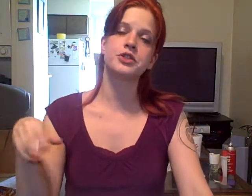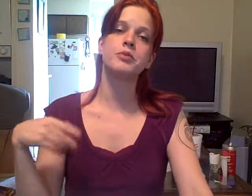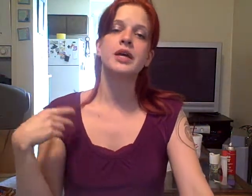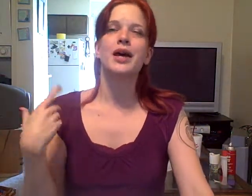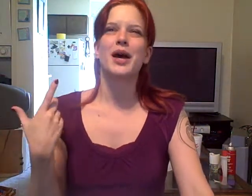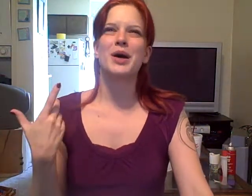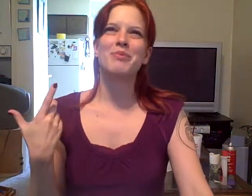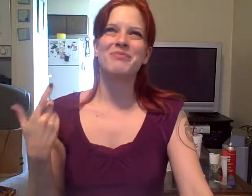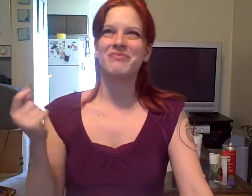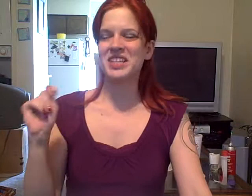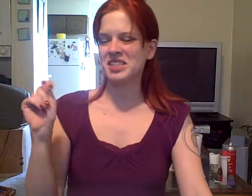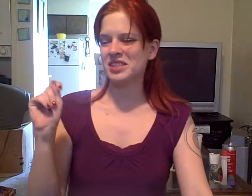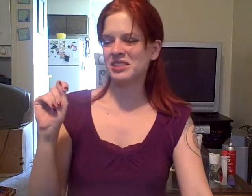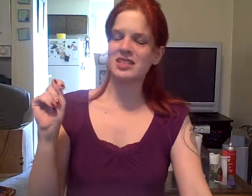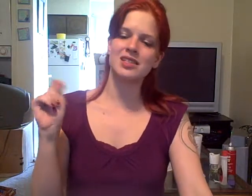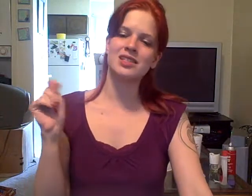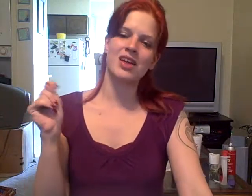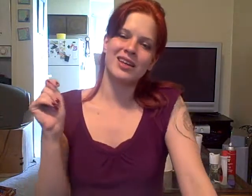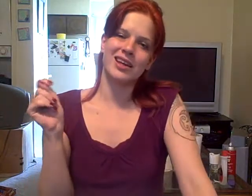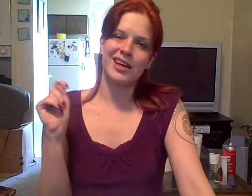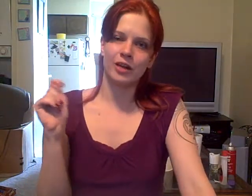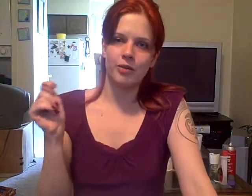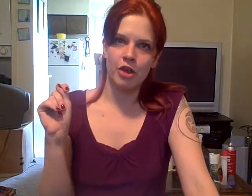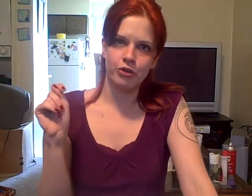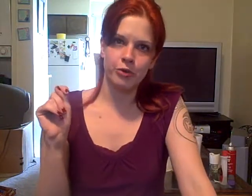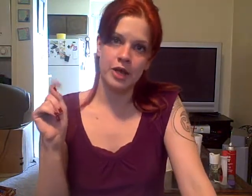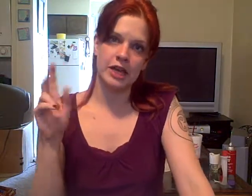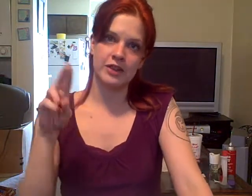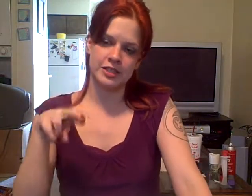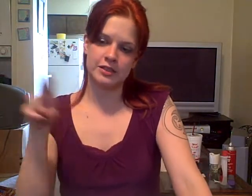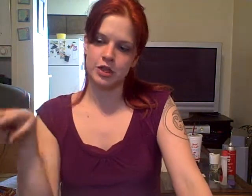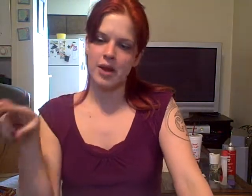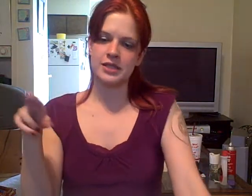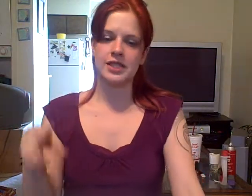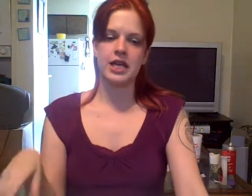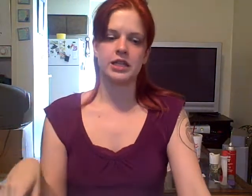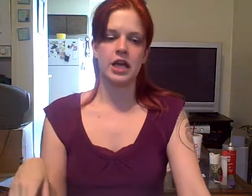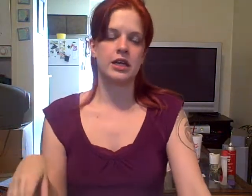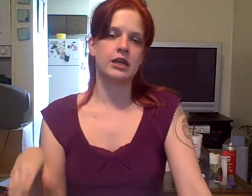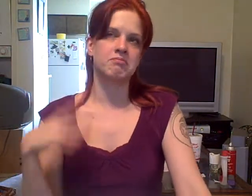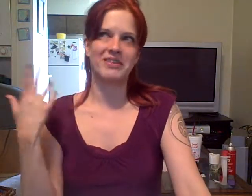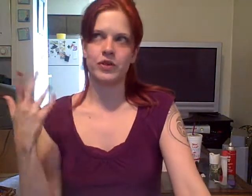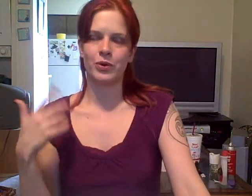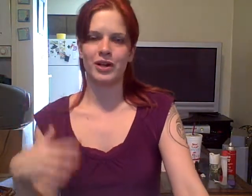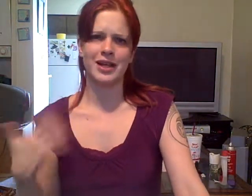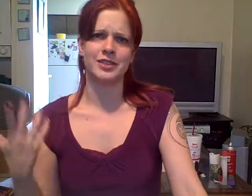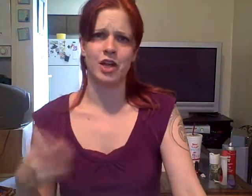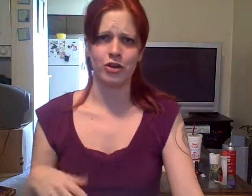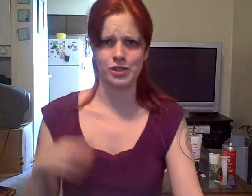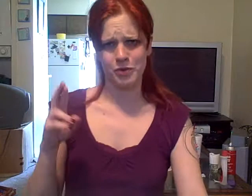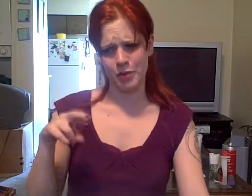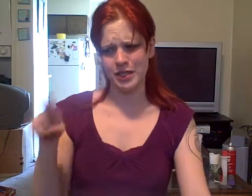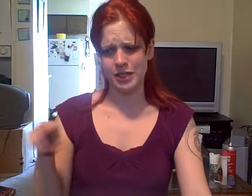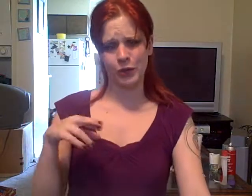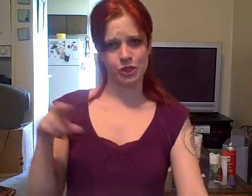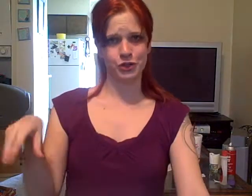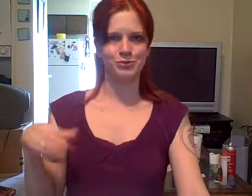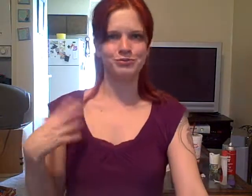restroom. This is like I gotta go to the bathroom, and this you might say it like if you were at a nice dinner or something, you might say restroom in